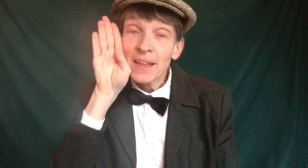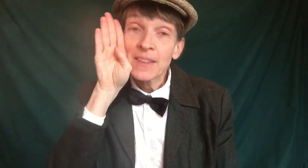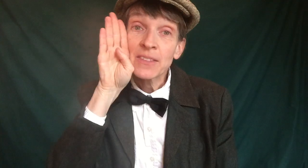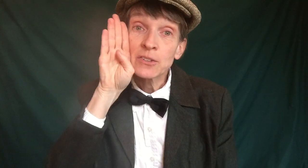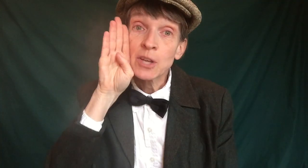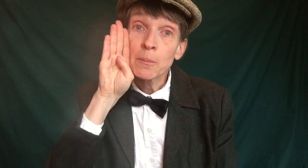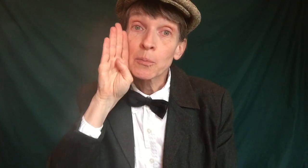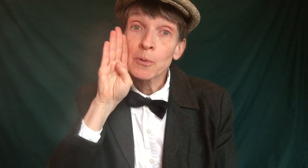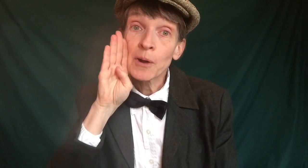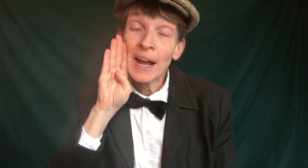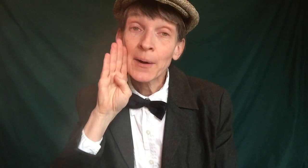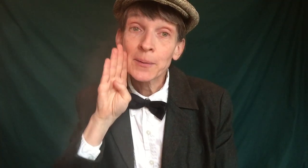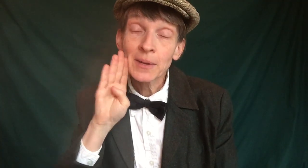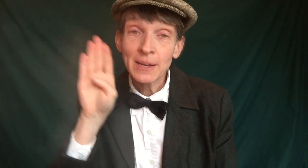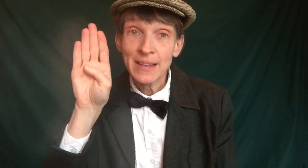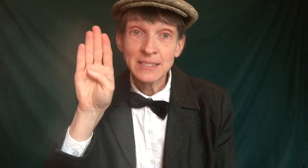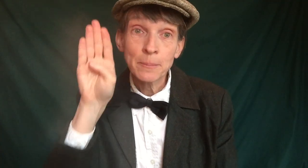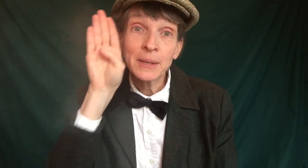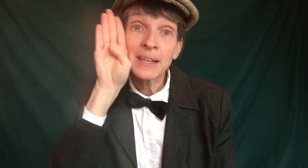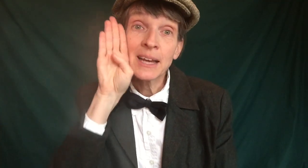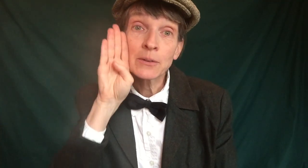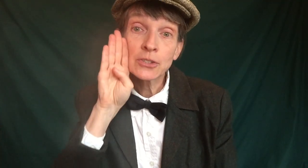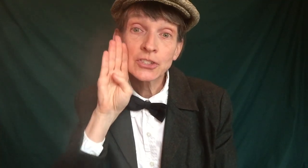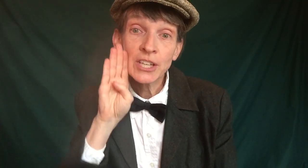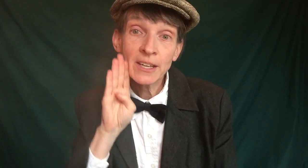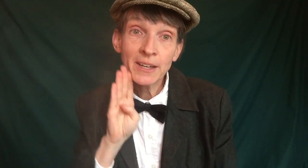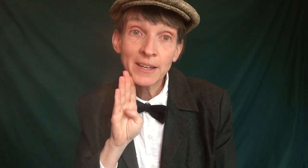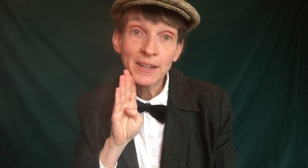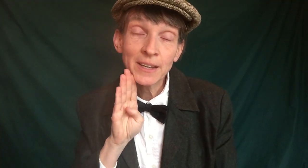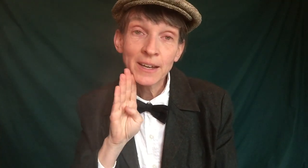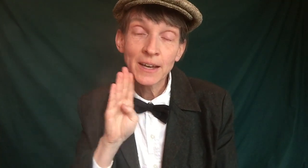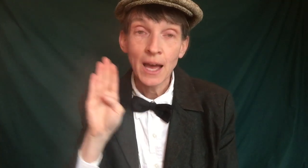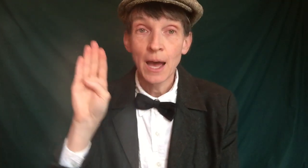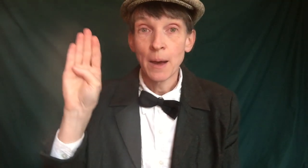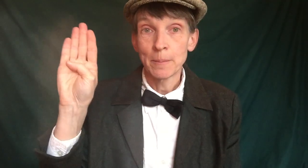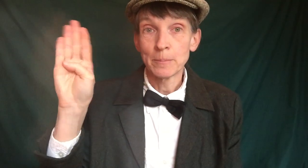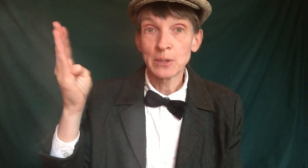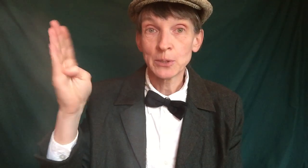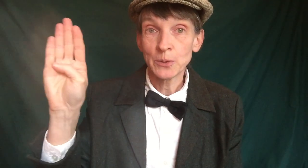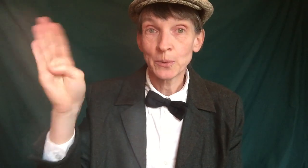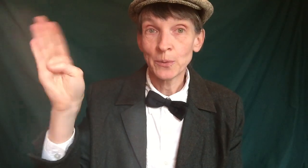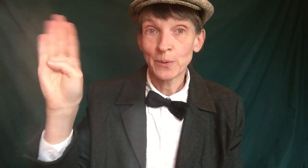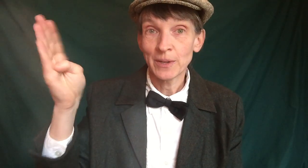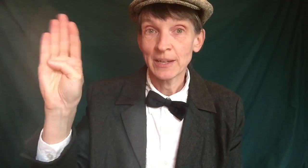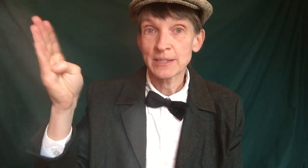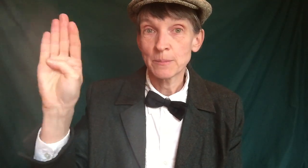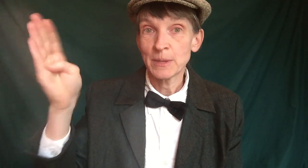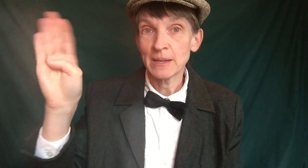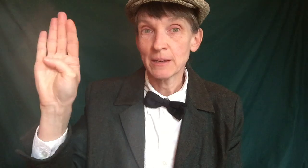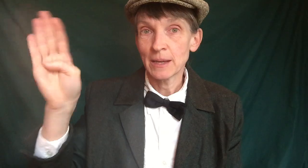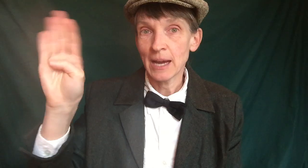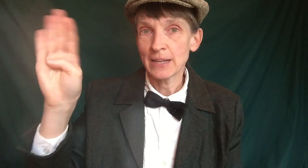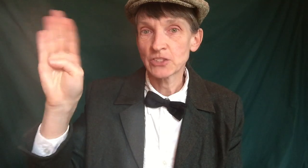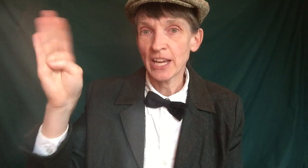Then there's brown. That's a B down your cheek. Blue is a B kind of shaking